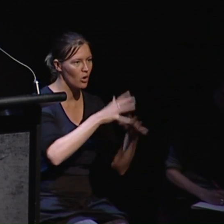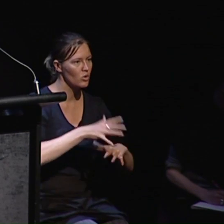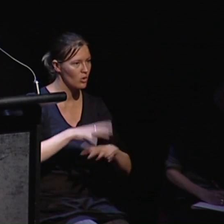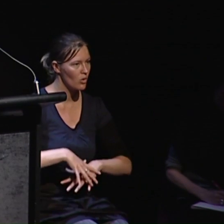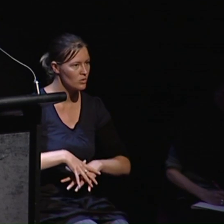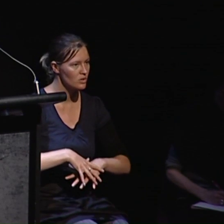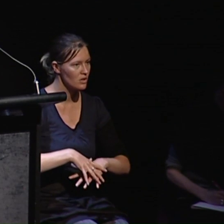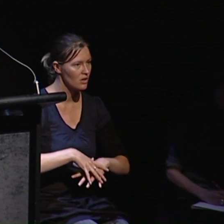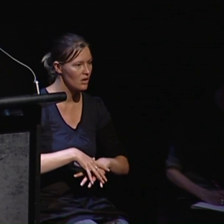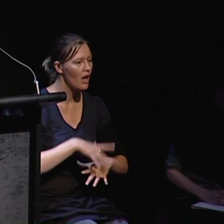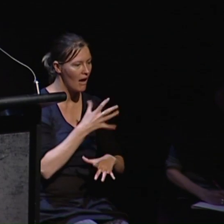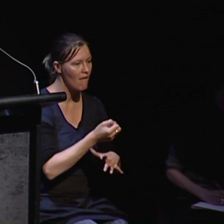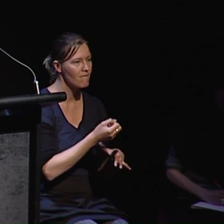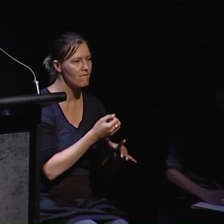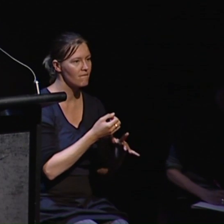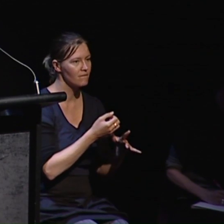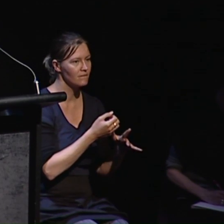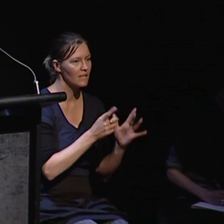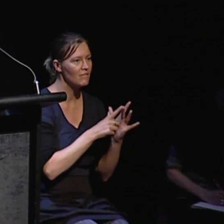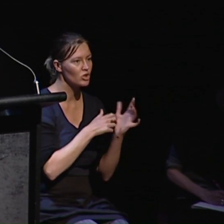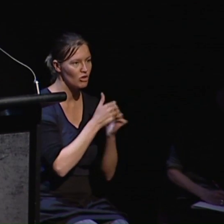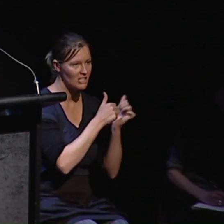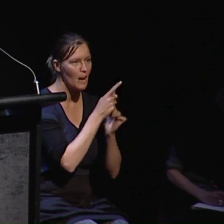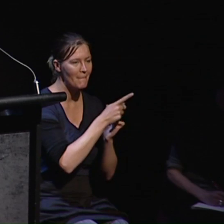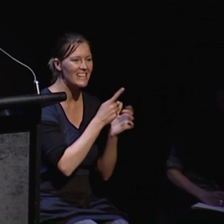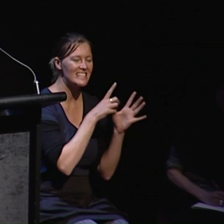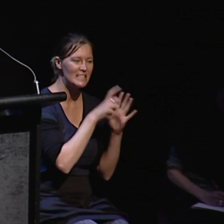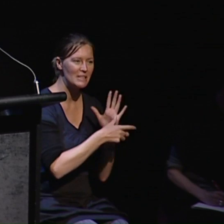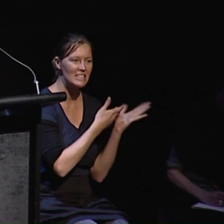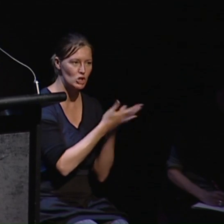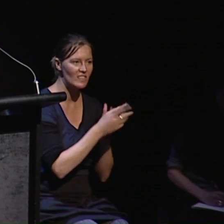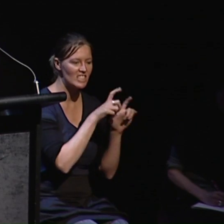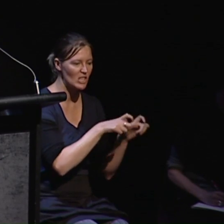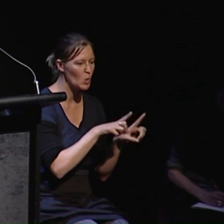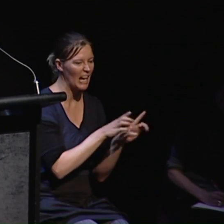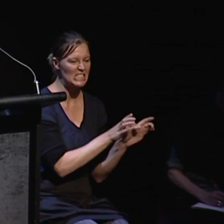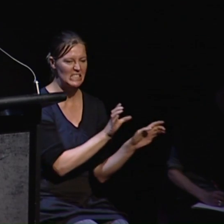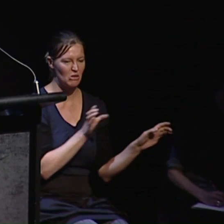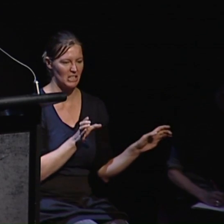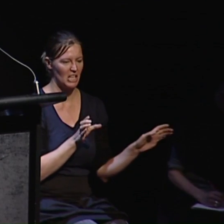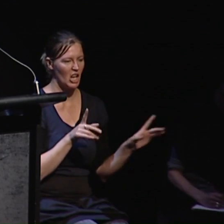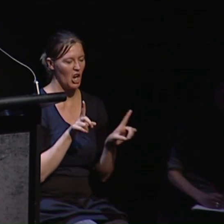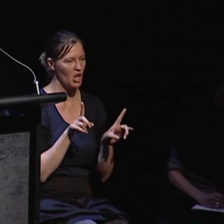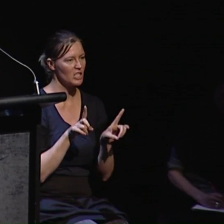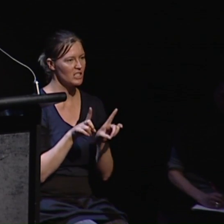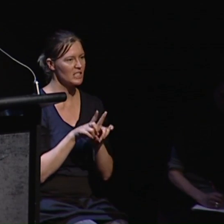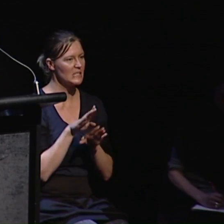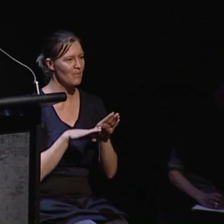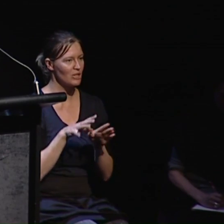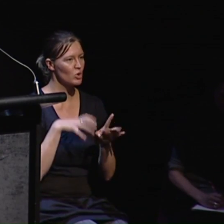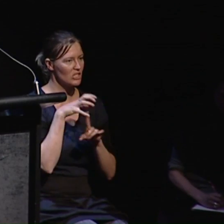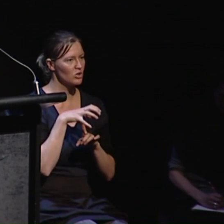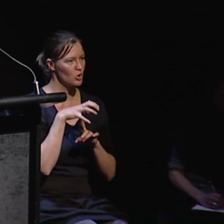that disability services continue to be a segregated institutional approach. So while we moved people